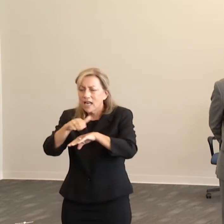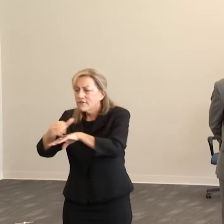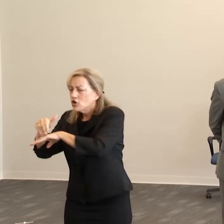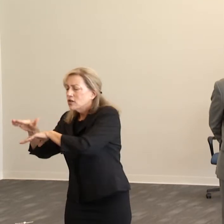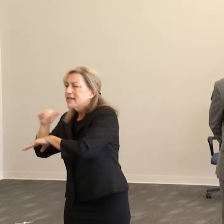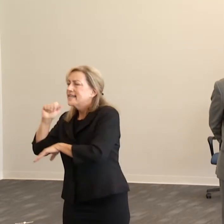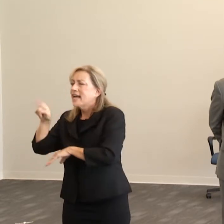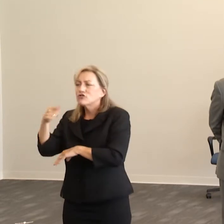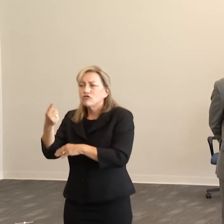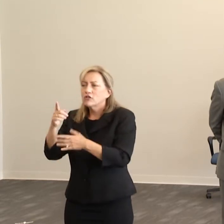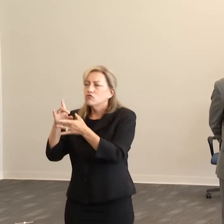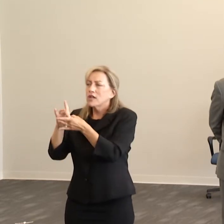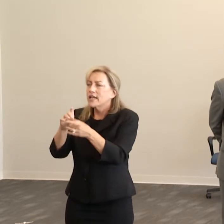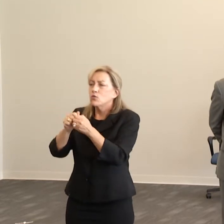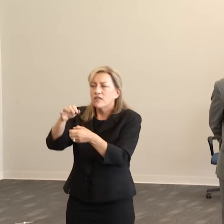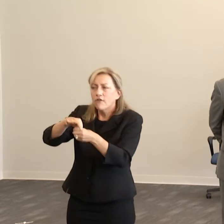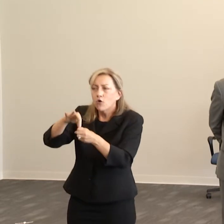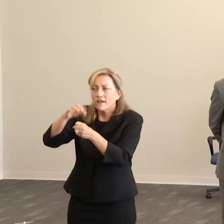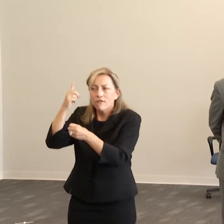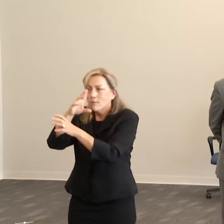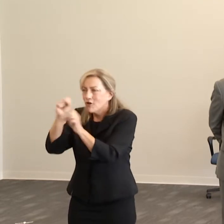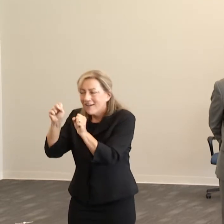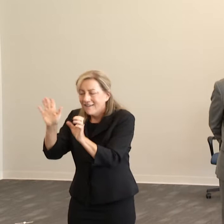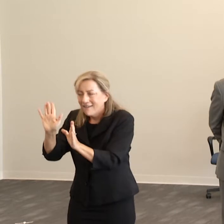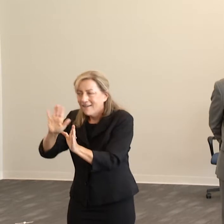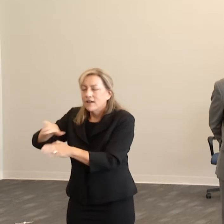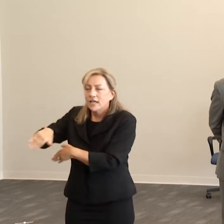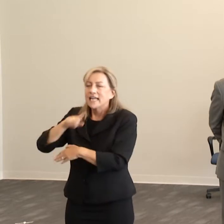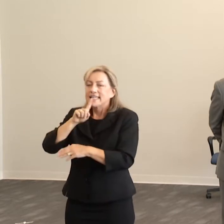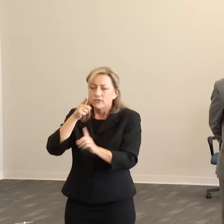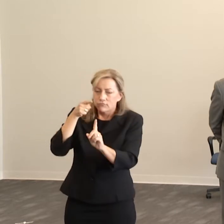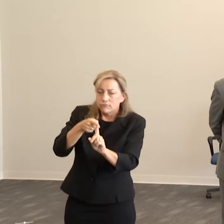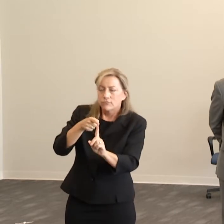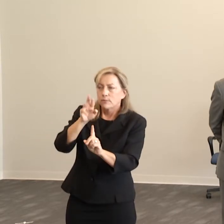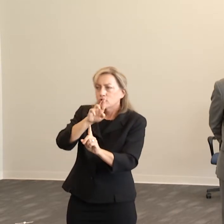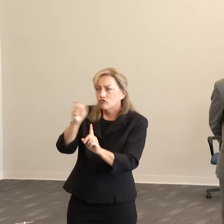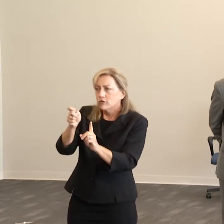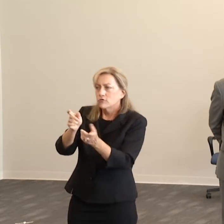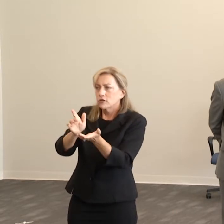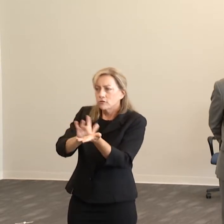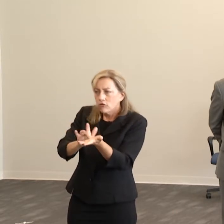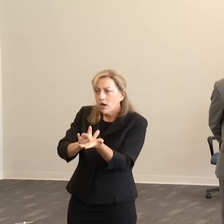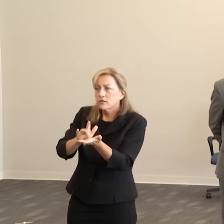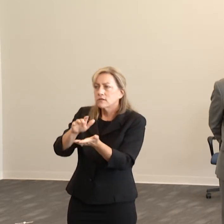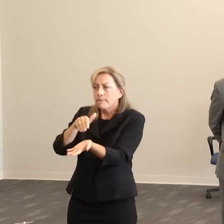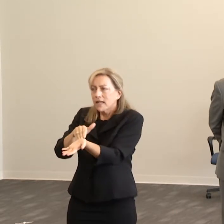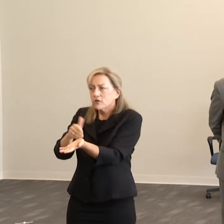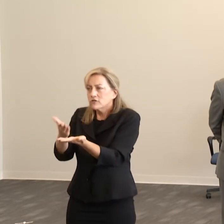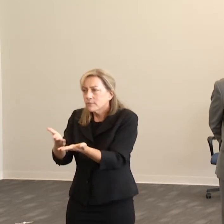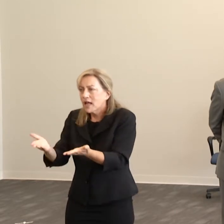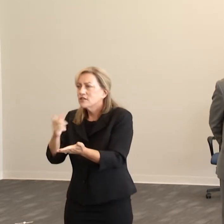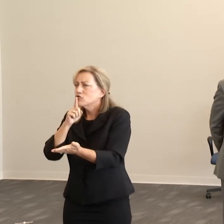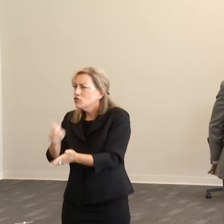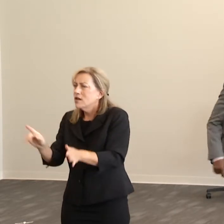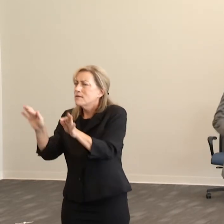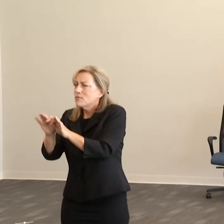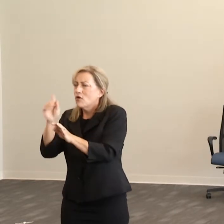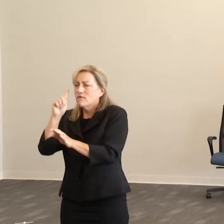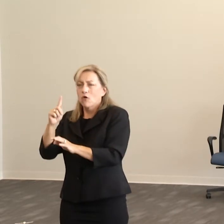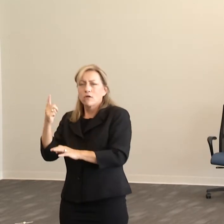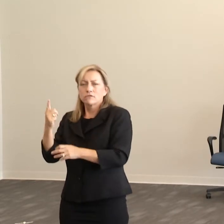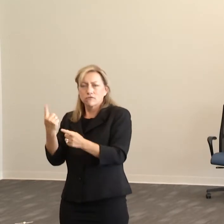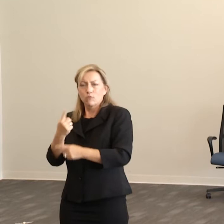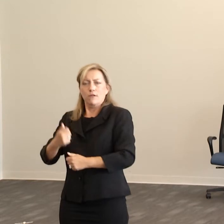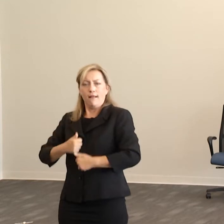about ballots. It's about prescription drugs and medical supplies that are literally a matter of life and death. Bobby Rush, I think you're the next one